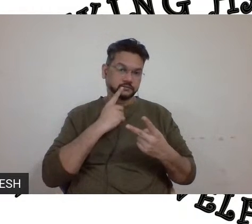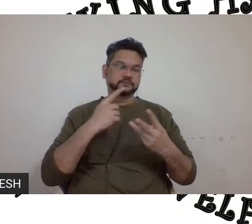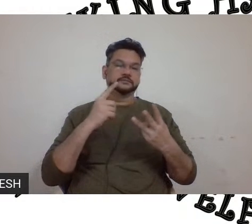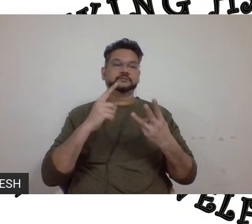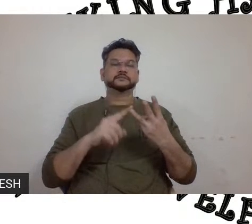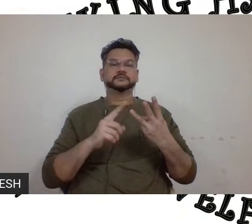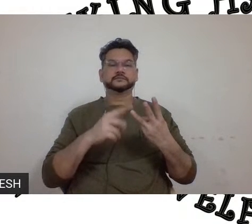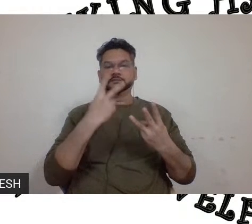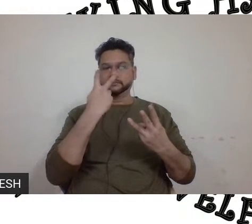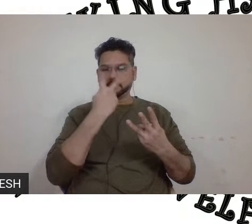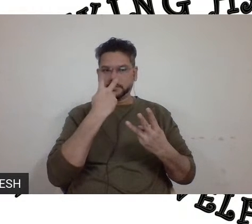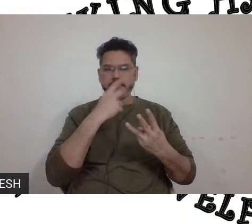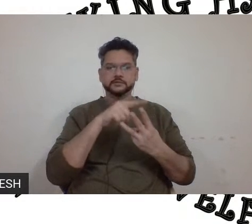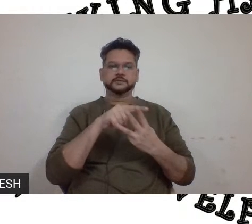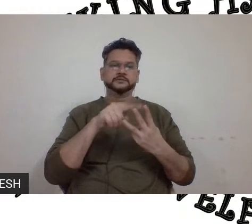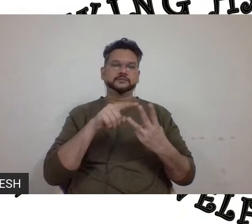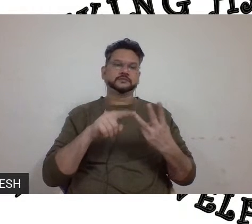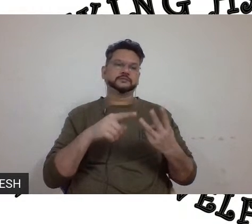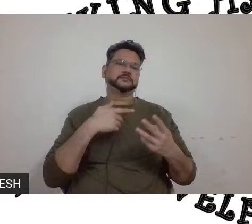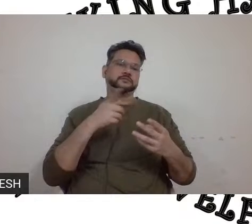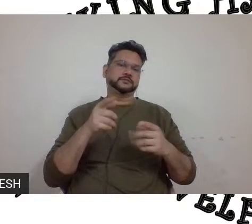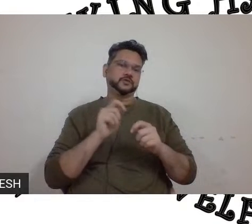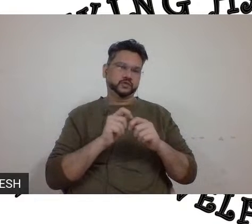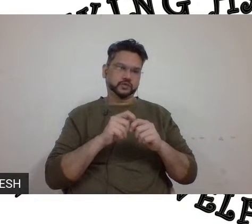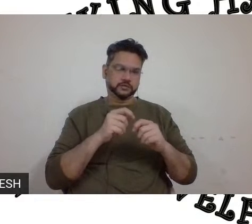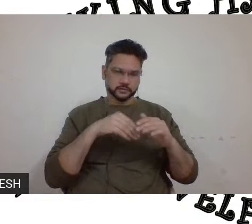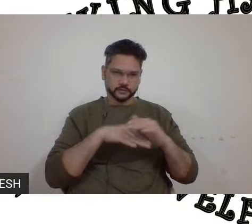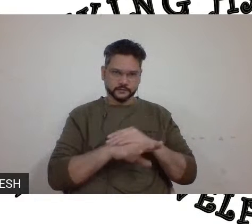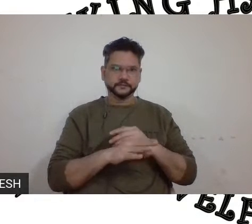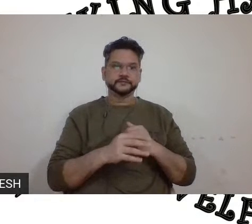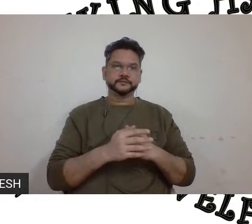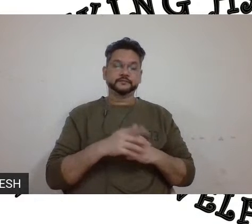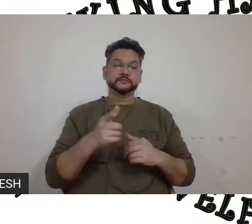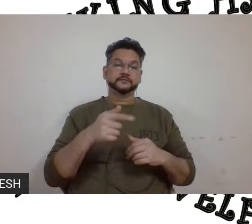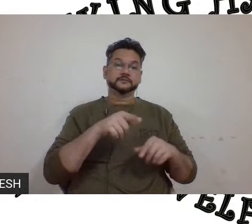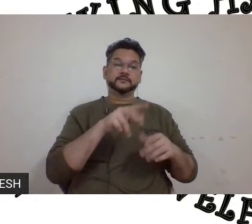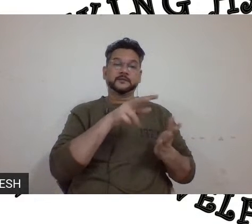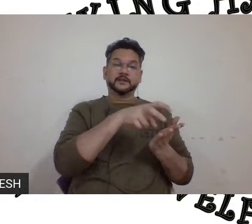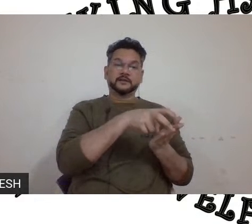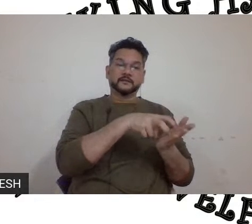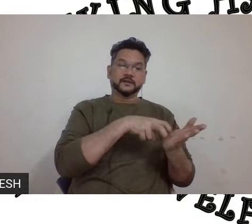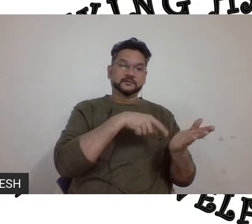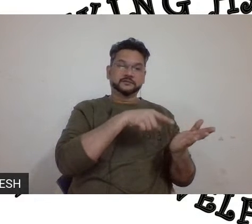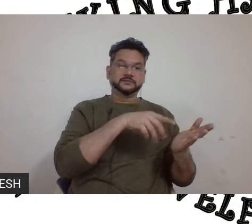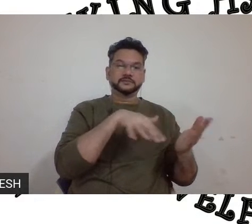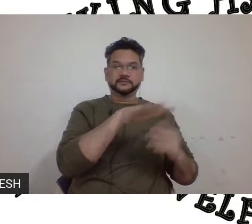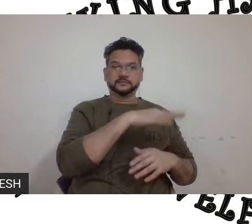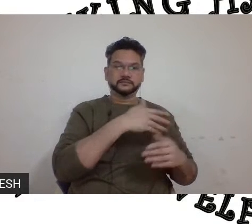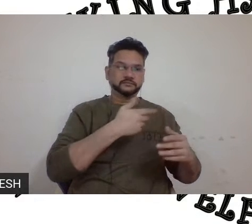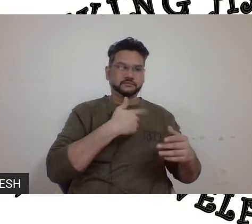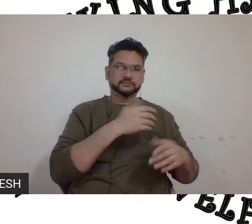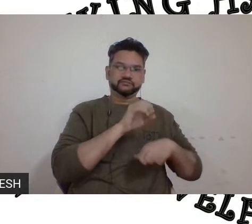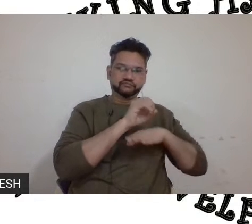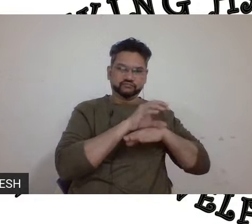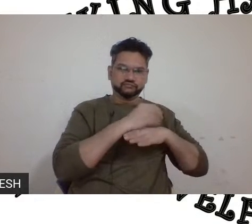this advocacy at the village level, we also try to counsel the youth to get skilled, because once you get skilled, then the opportunity of getting into